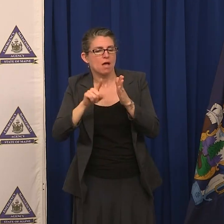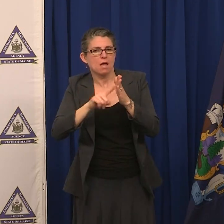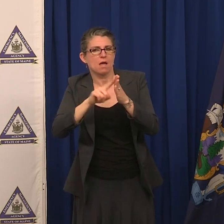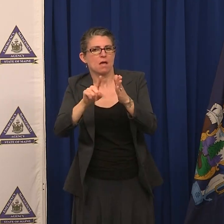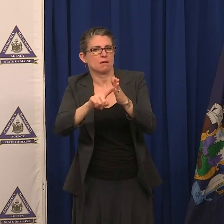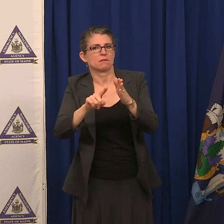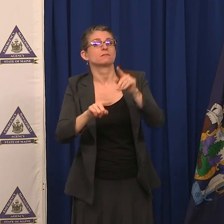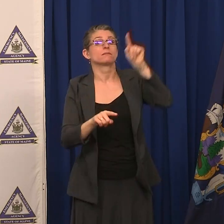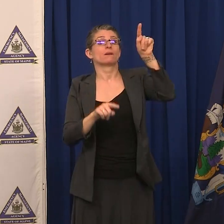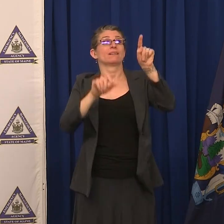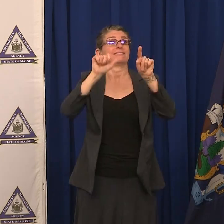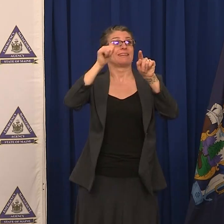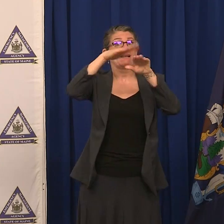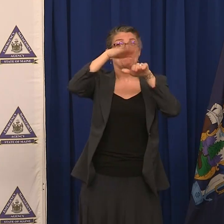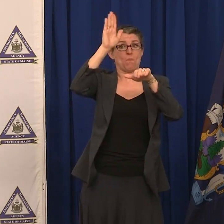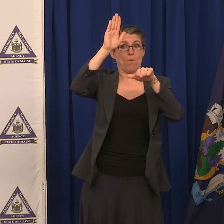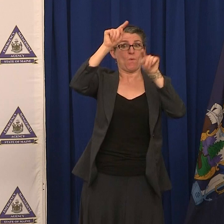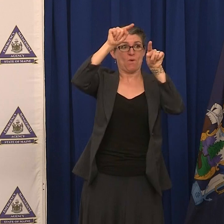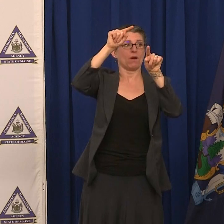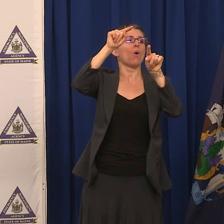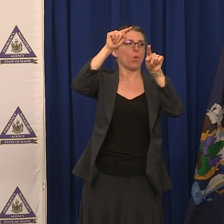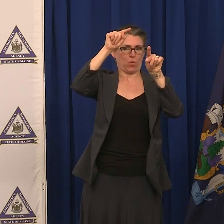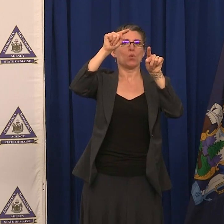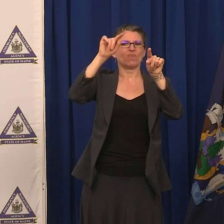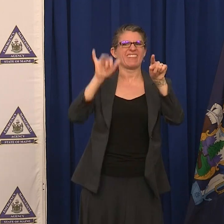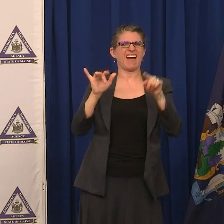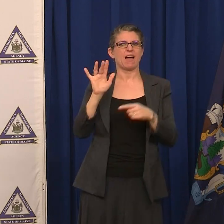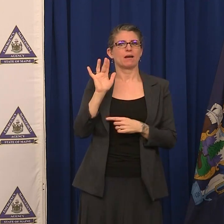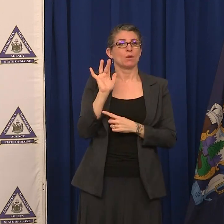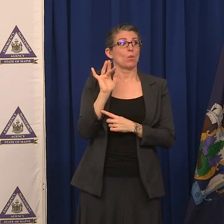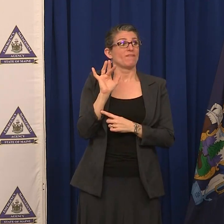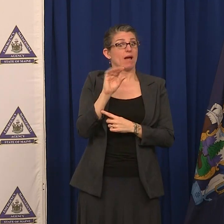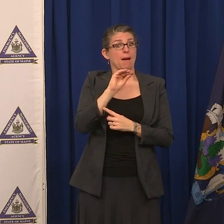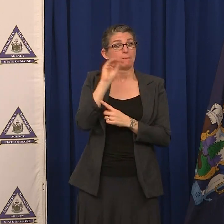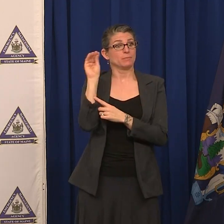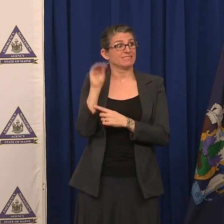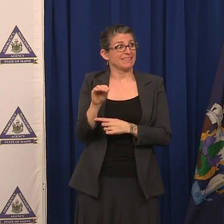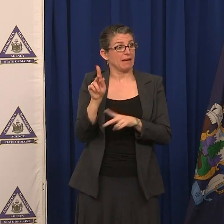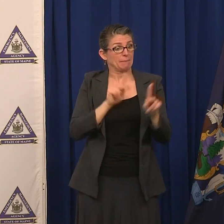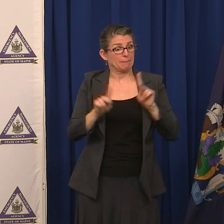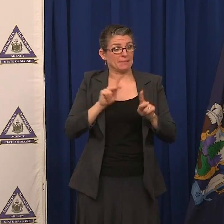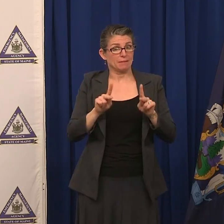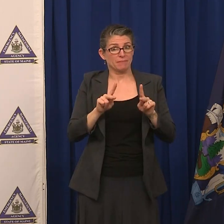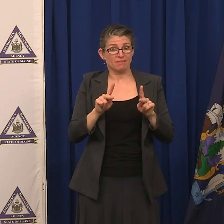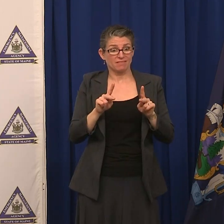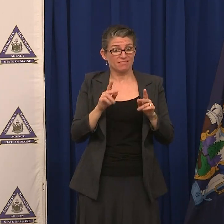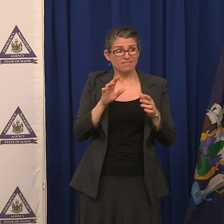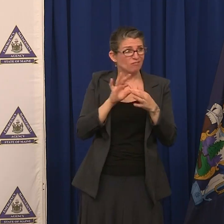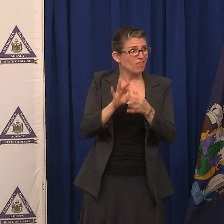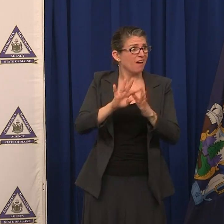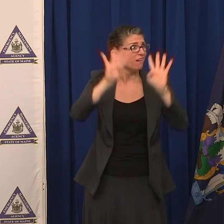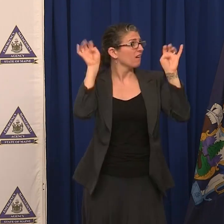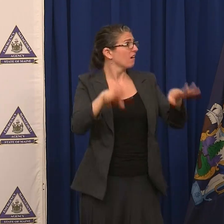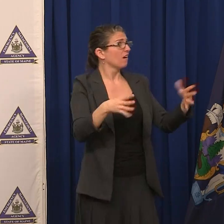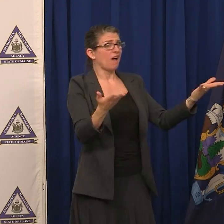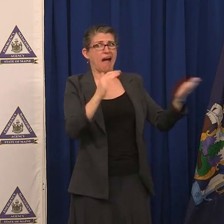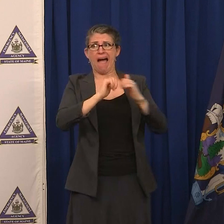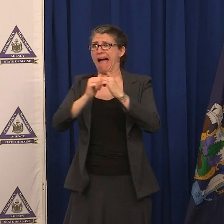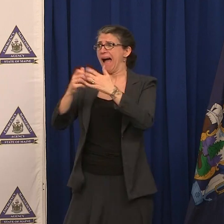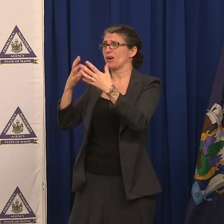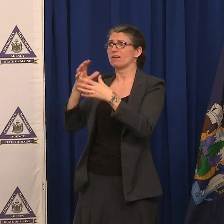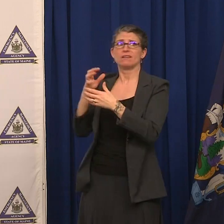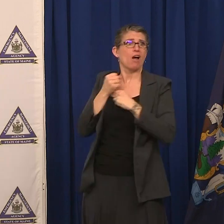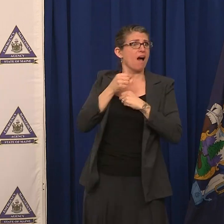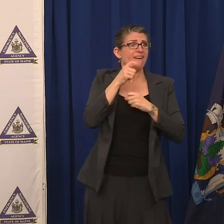with another known case or travel, that's the threshold at which we will determine that community transmission is occurring. And that